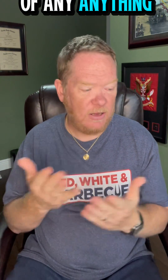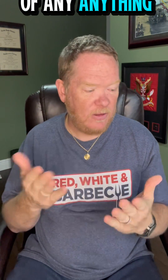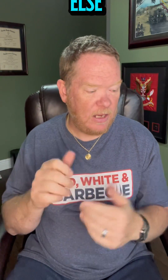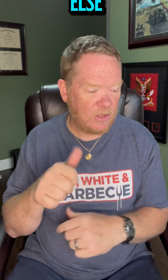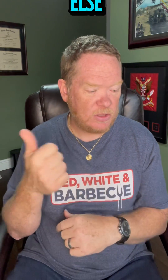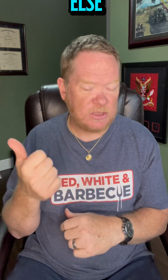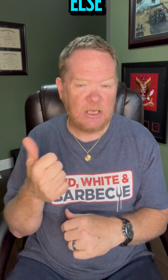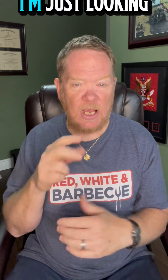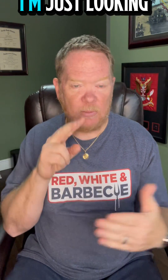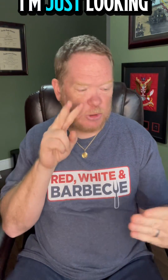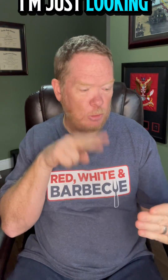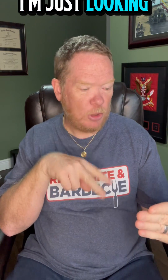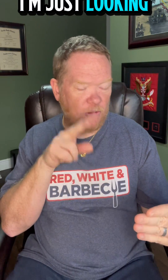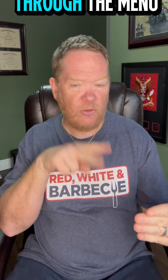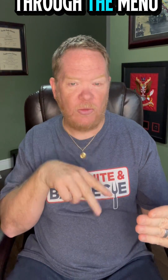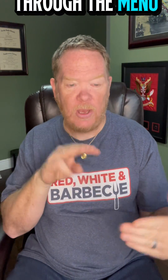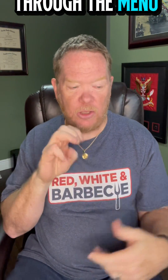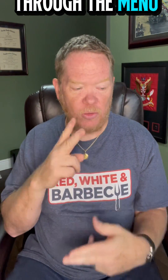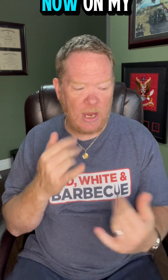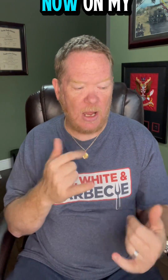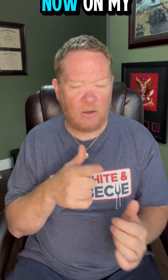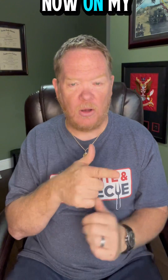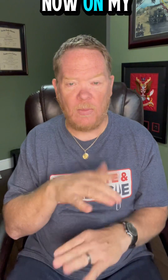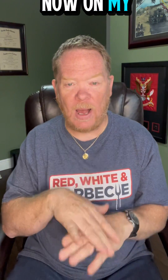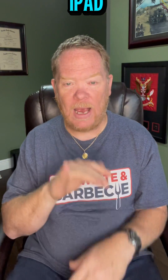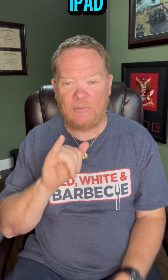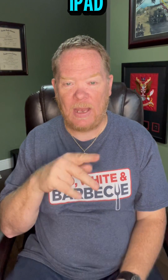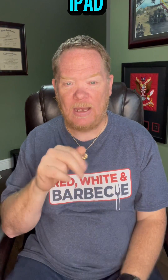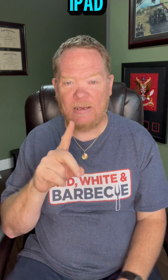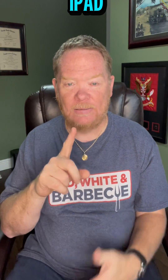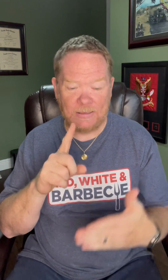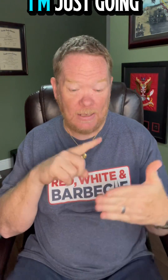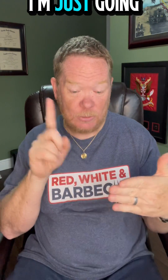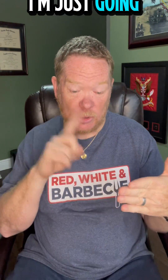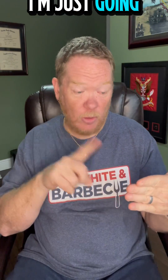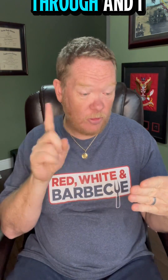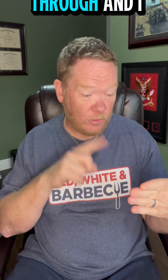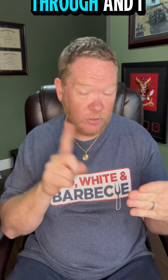anything else. I'm just looking through the menu now on my iPad. I'm just going through,